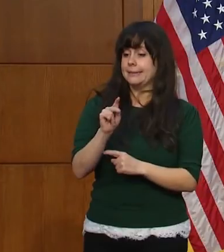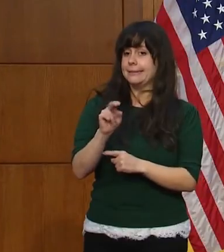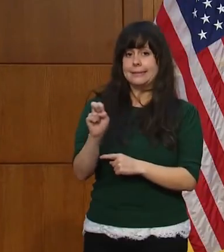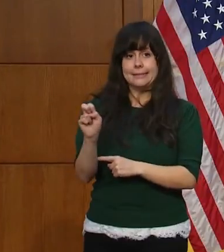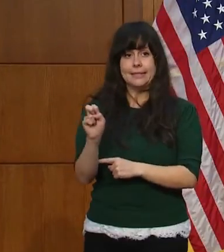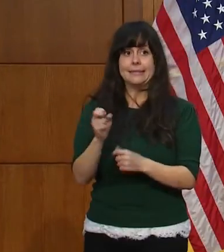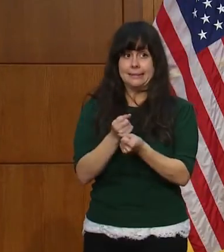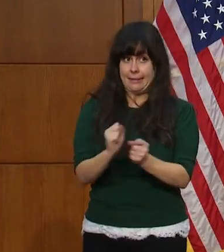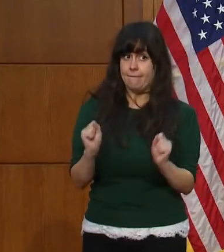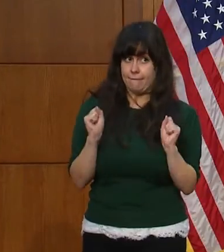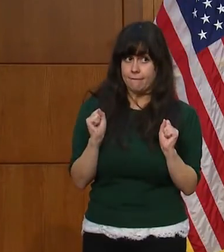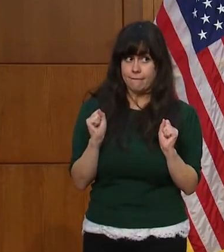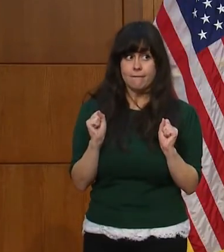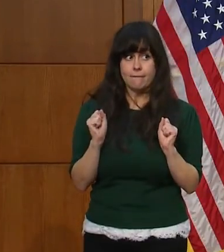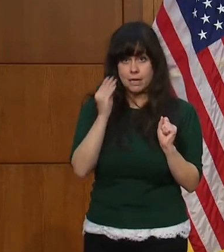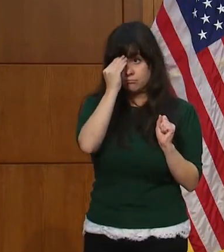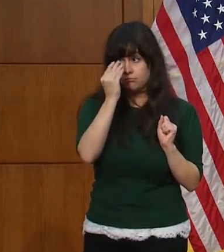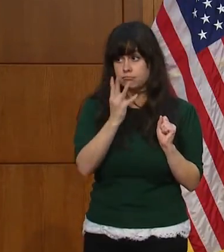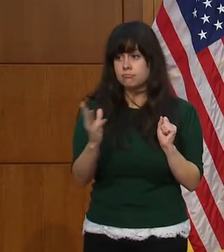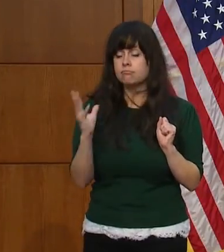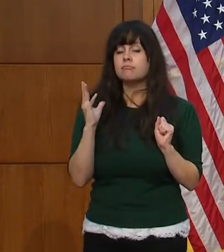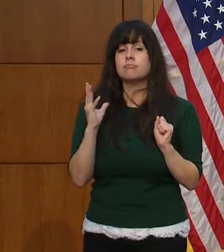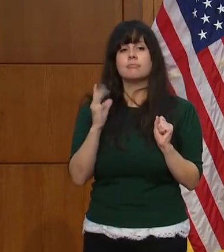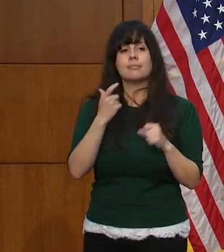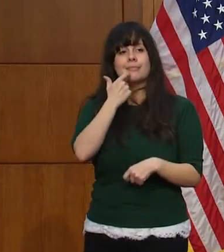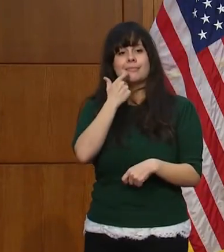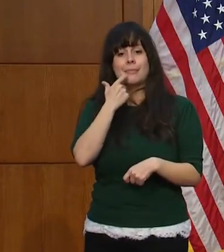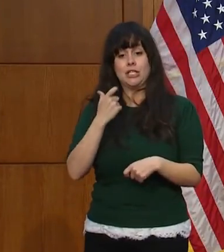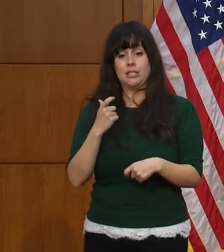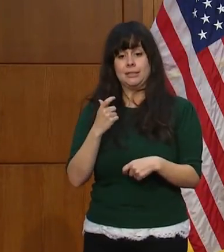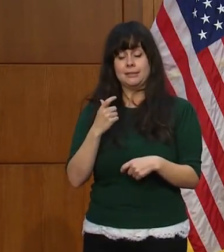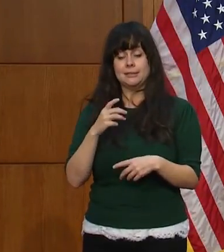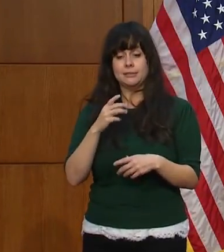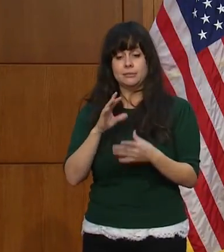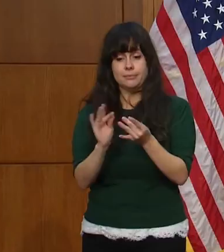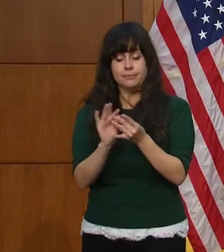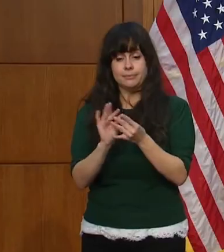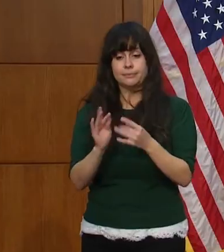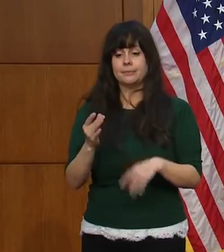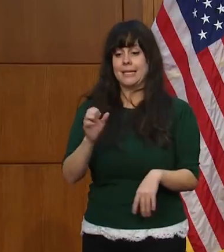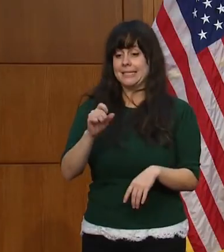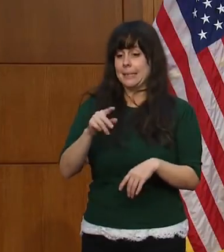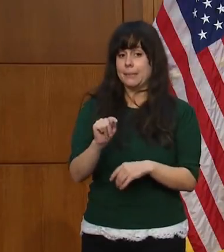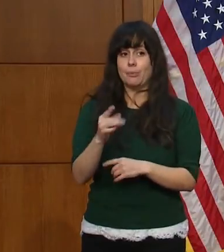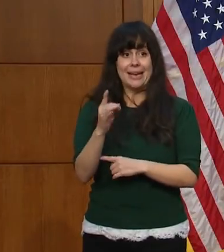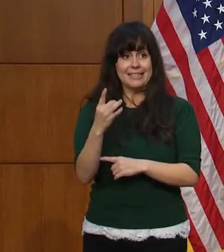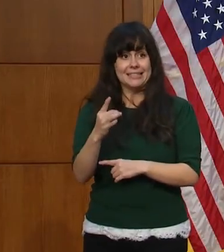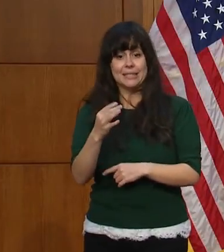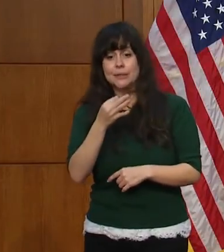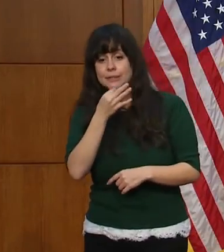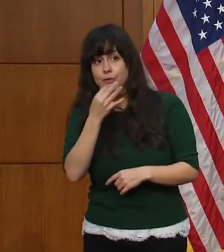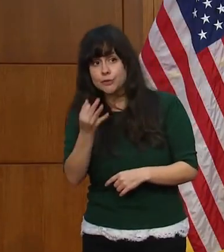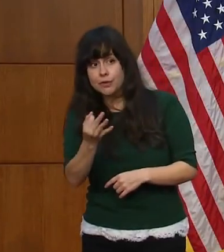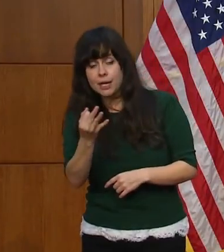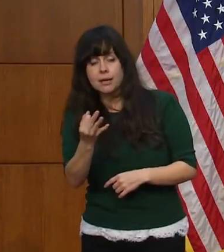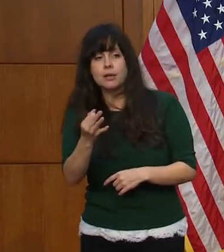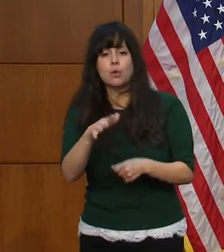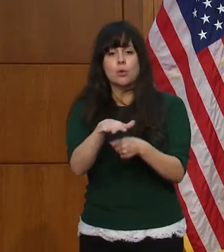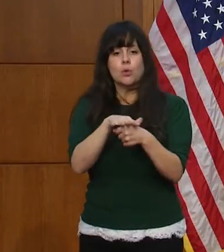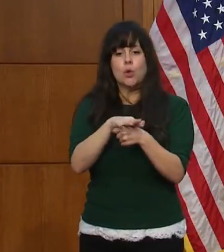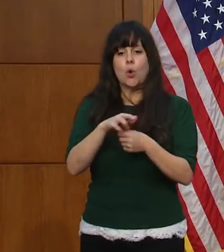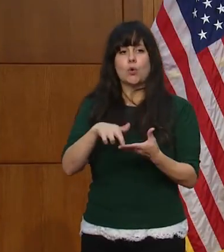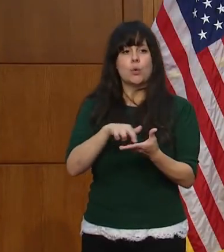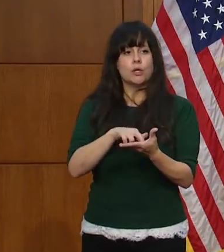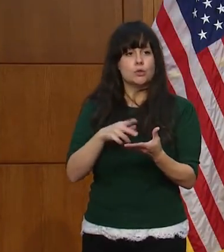and securely. As I said this Friday, September the 18th, local registrars will start sending